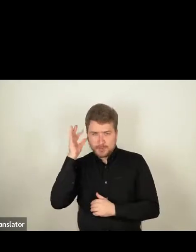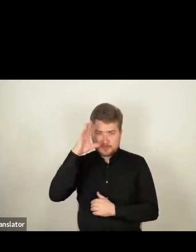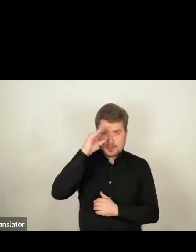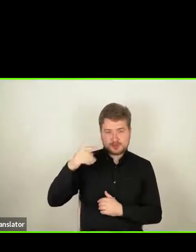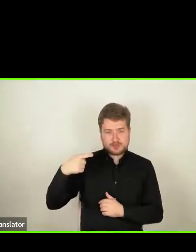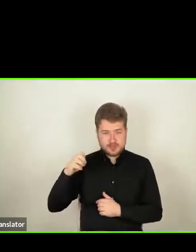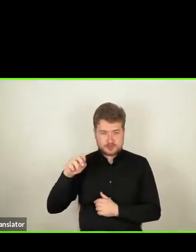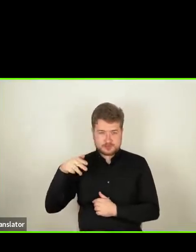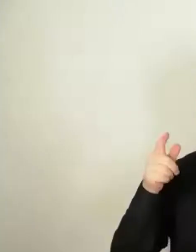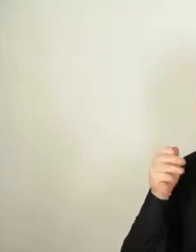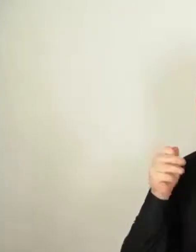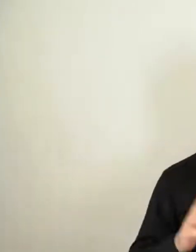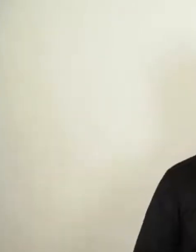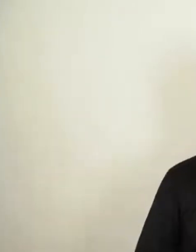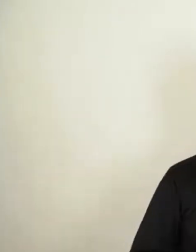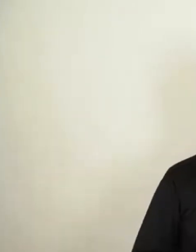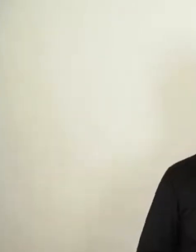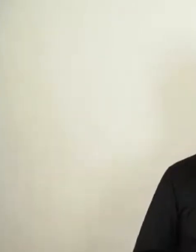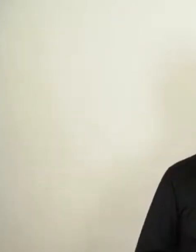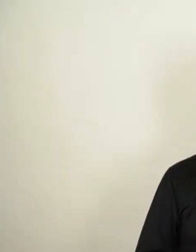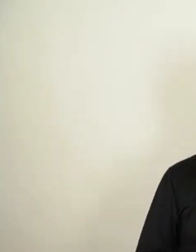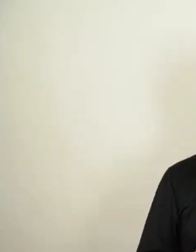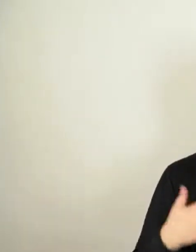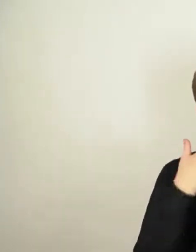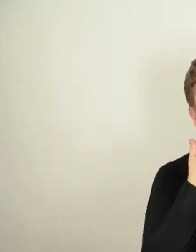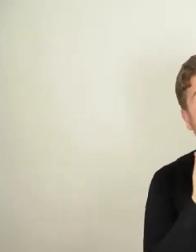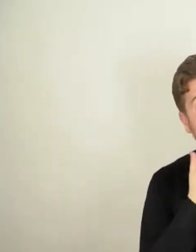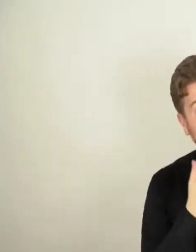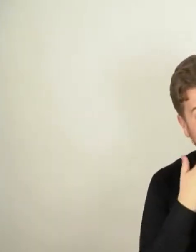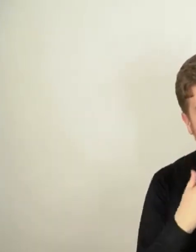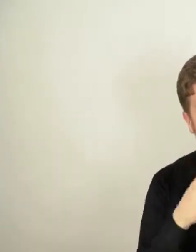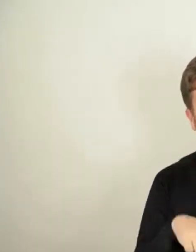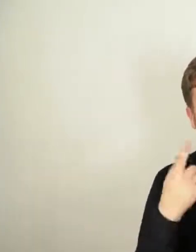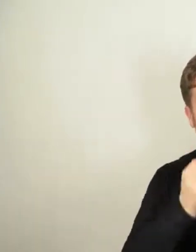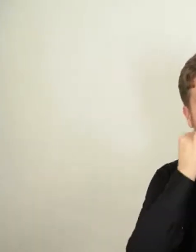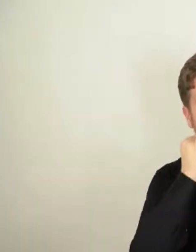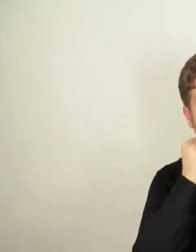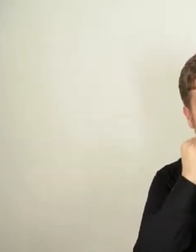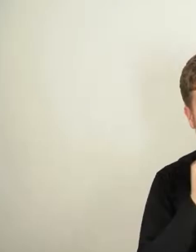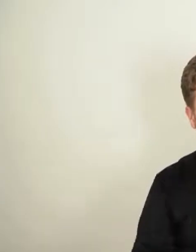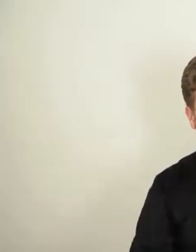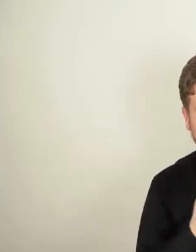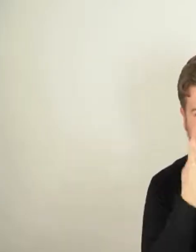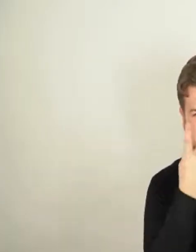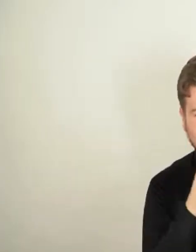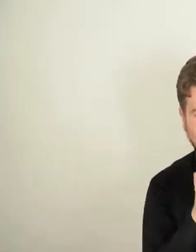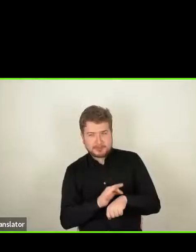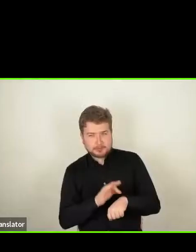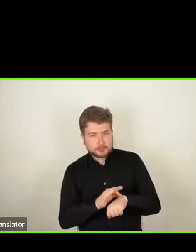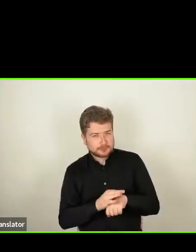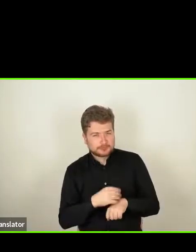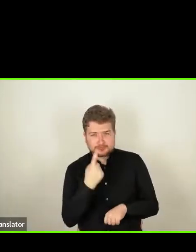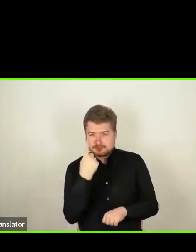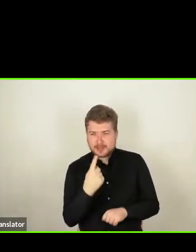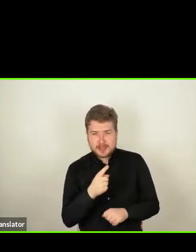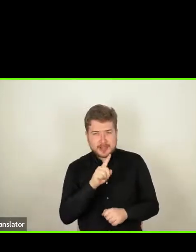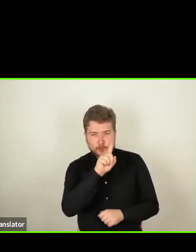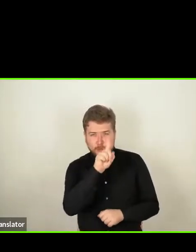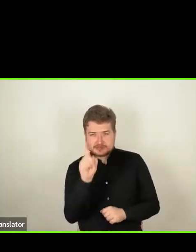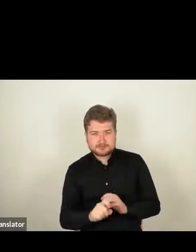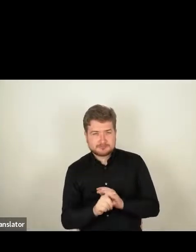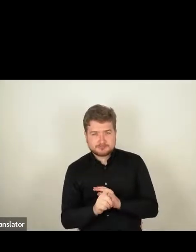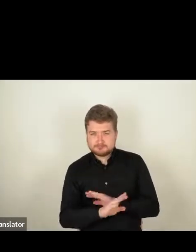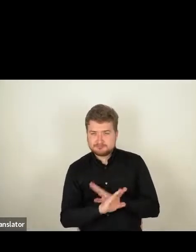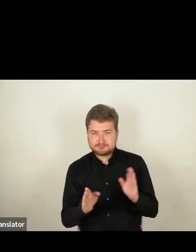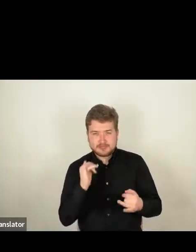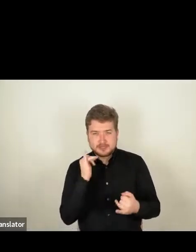Thank you, Dr. Fry. We have one last minute question in the chat. If the remaining two speakers would like maybe to